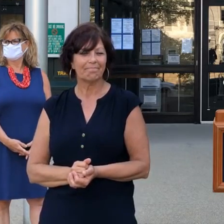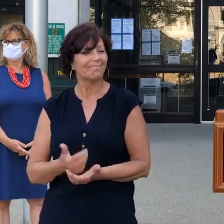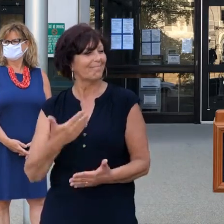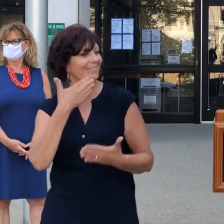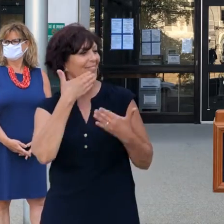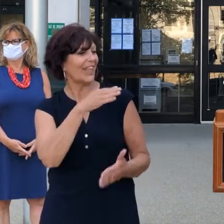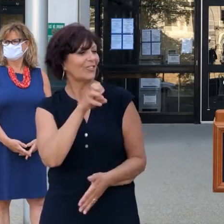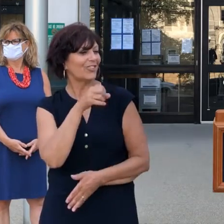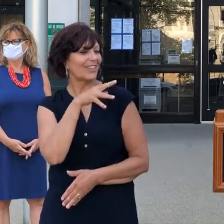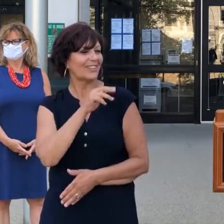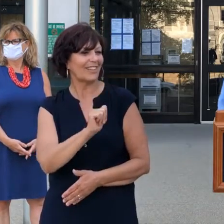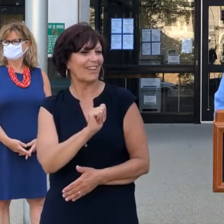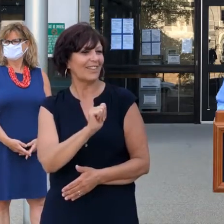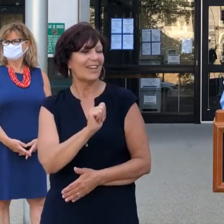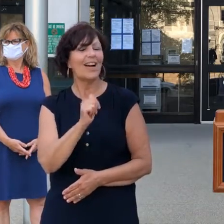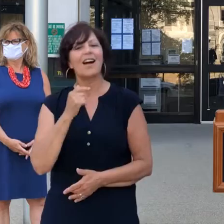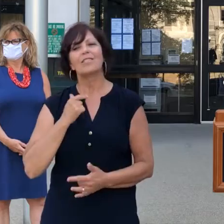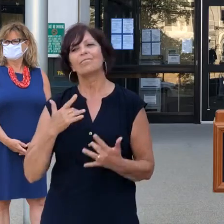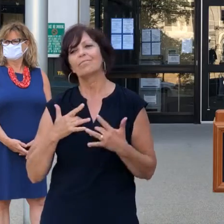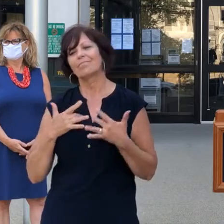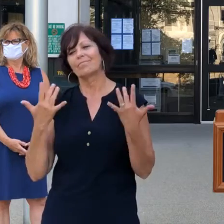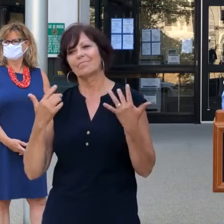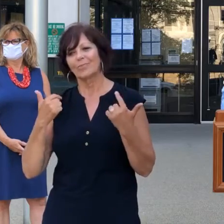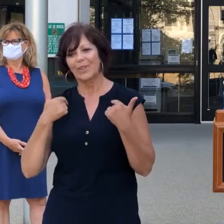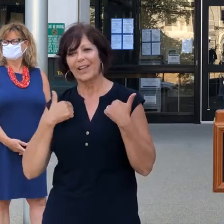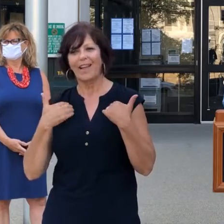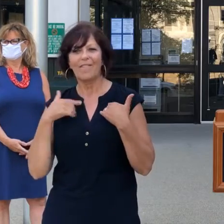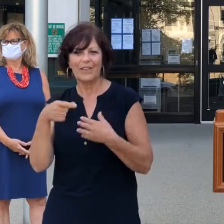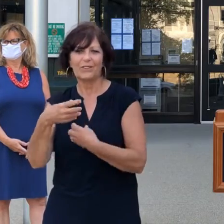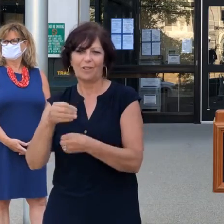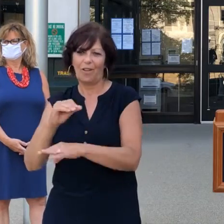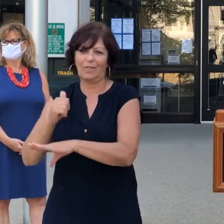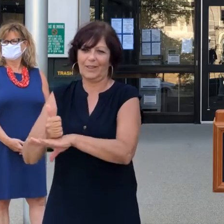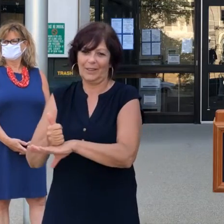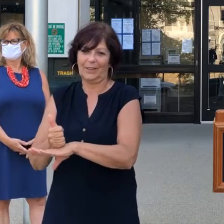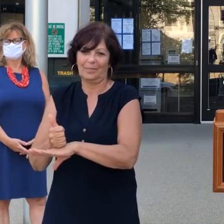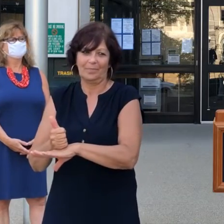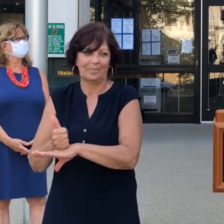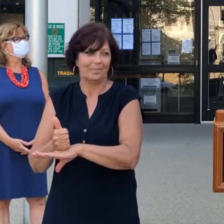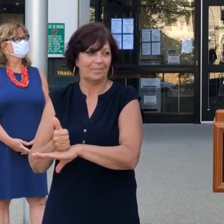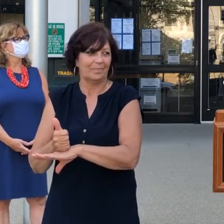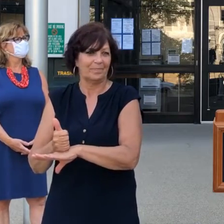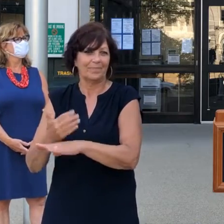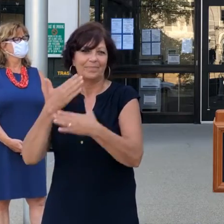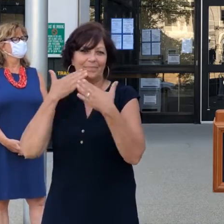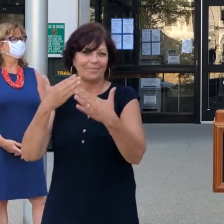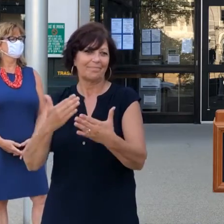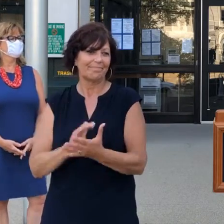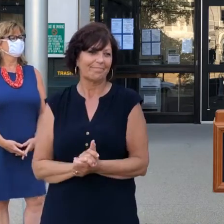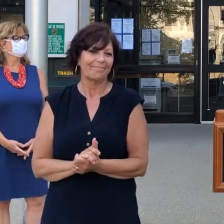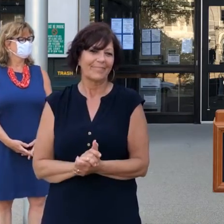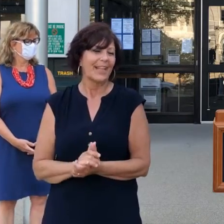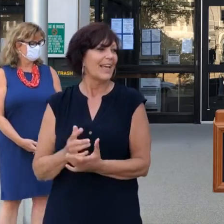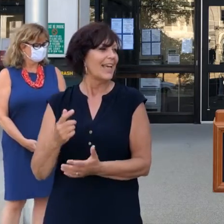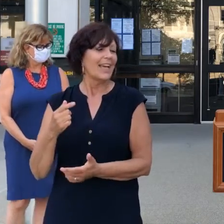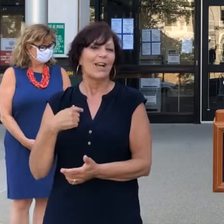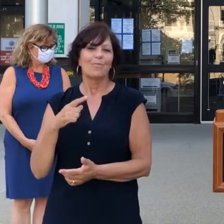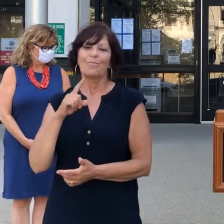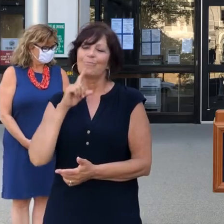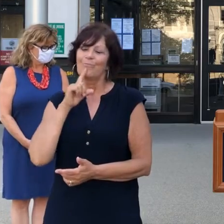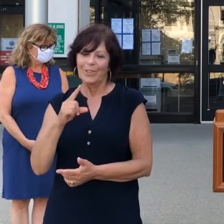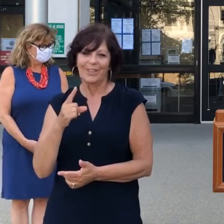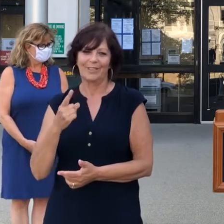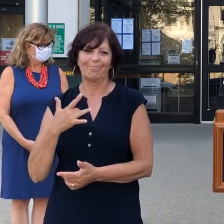Thank you, Jessica. I'm very pleased that we do have this office. Oops, take this off. I said I'm very pleased that we do have this